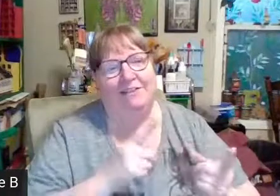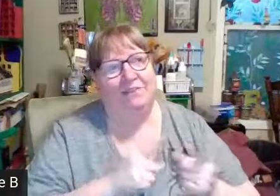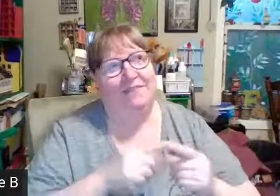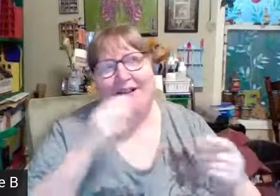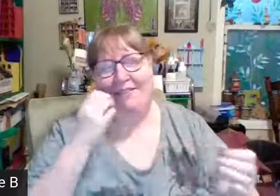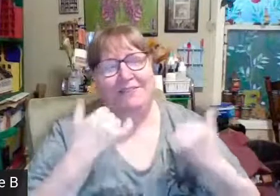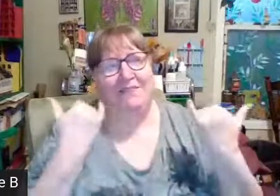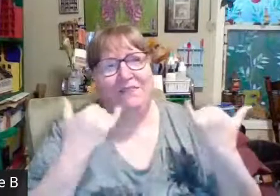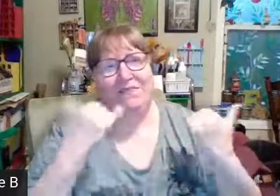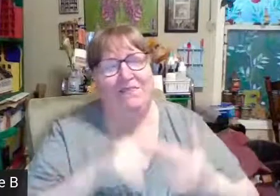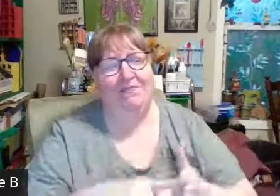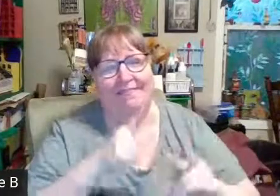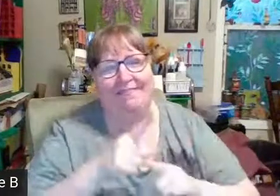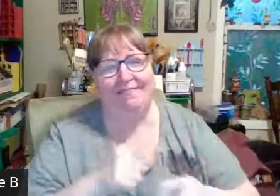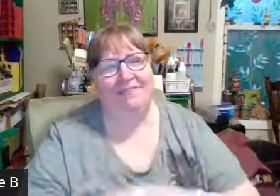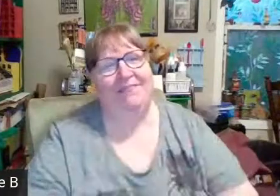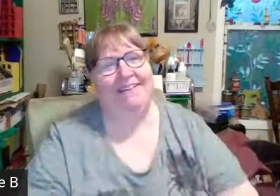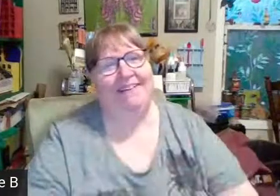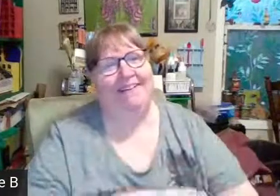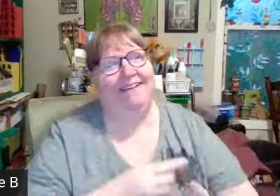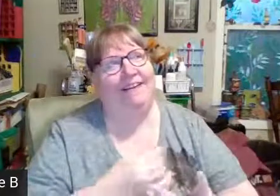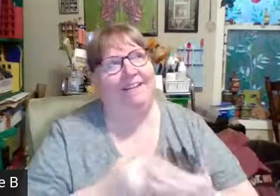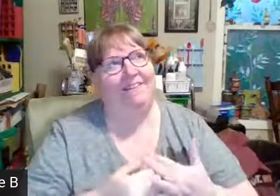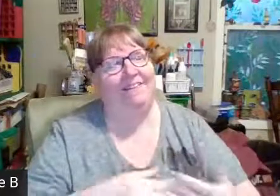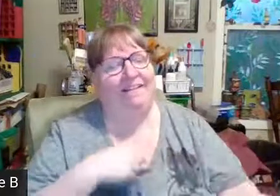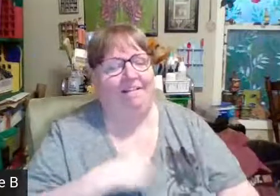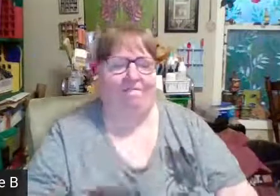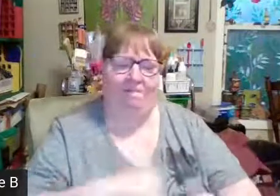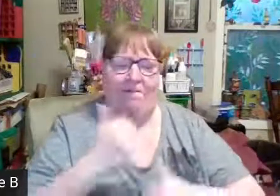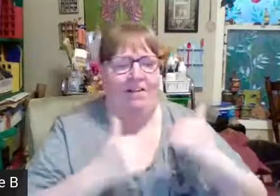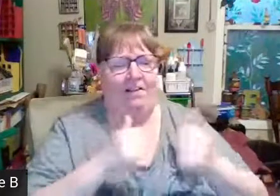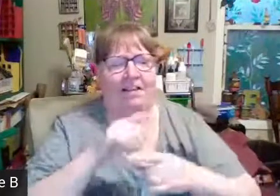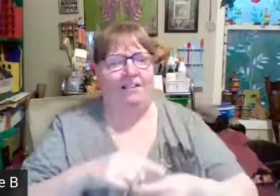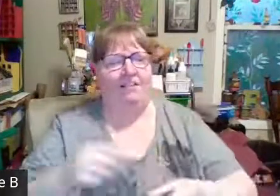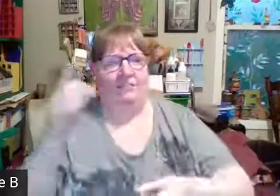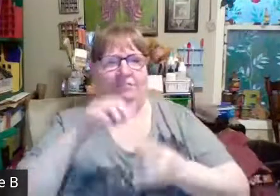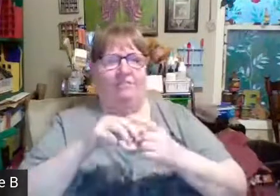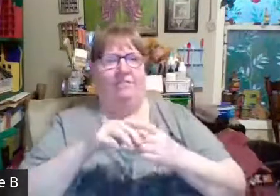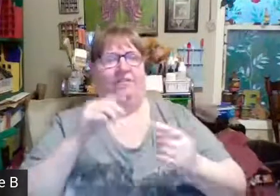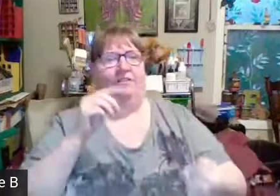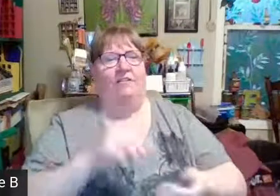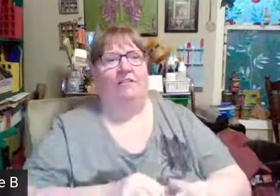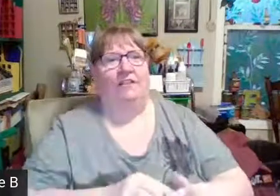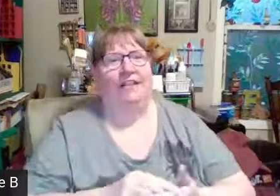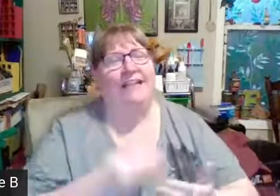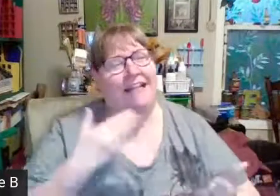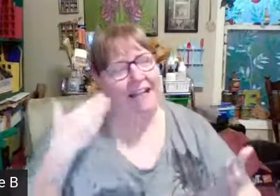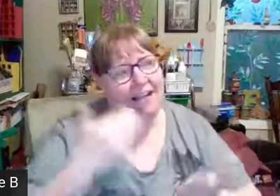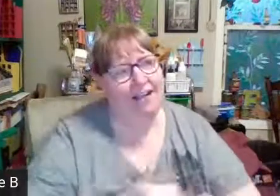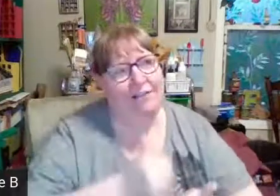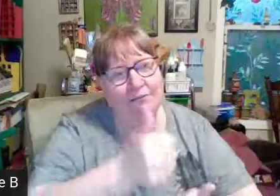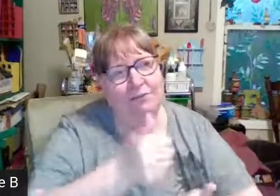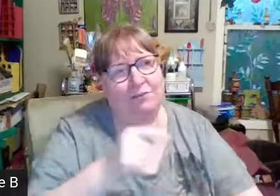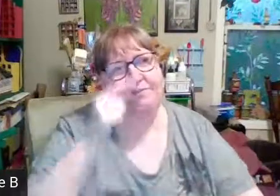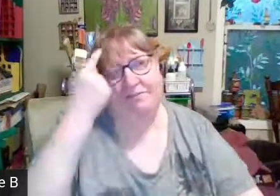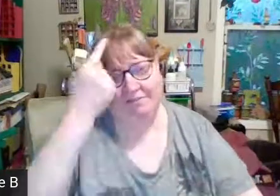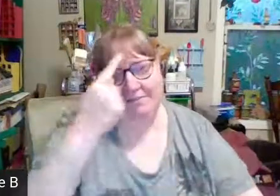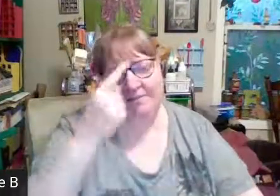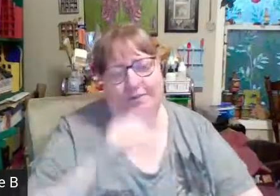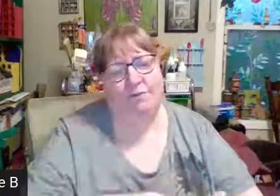But, you know, we need other things too. And this will let you know that, you know, we have all these different tastes and some